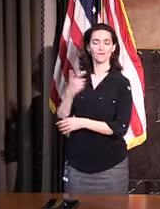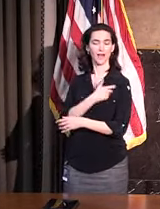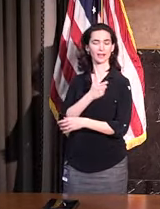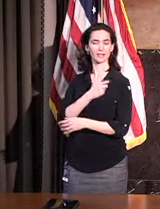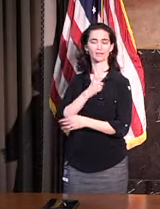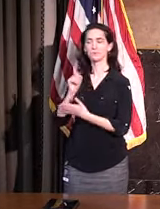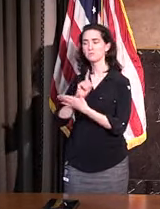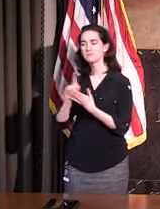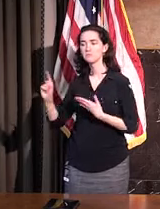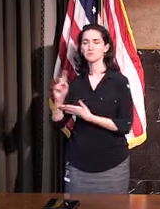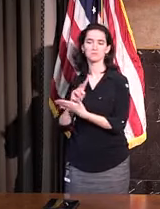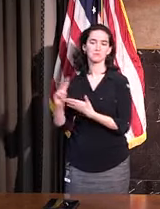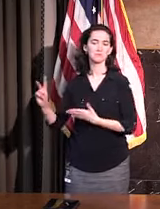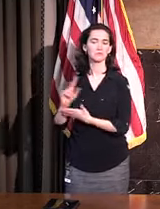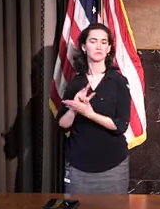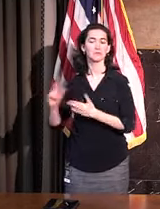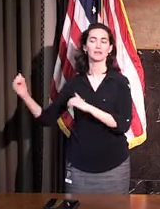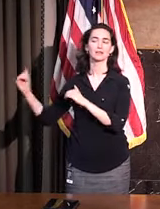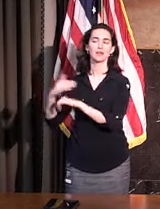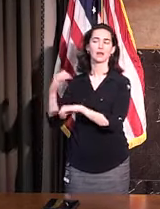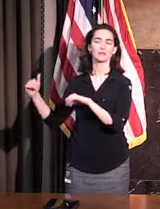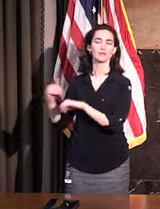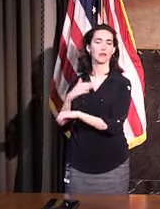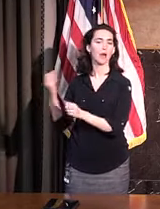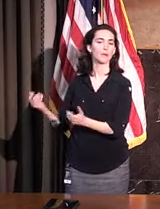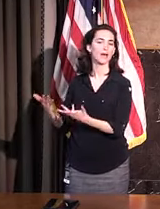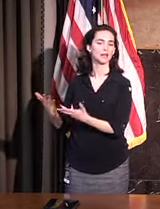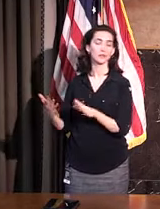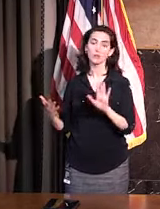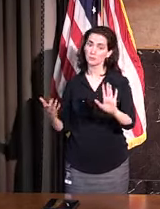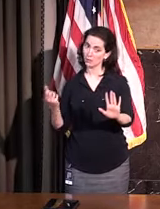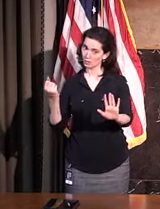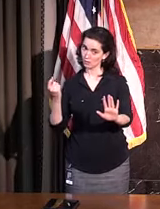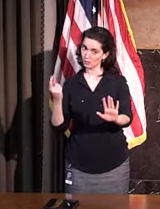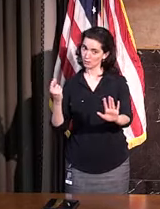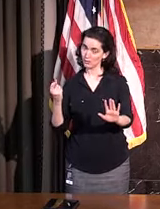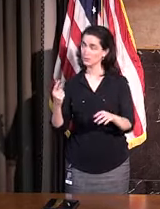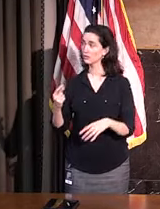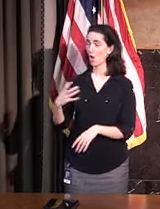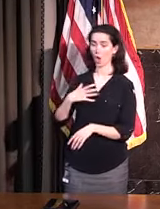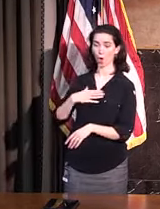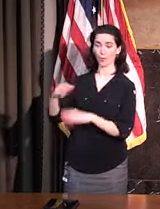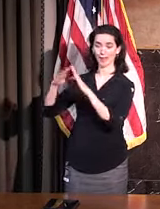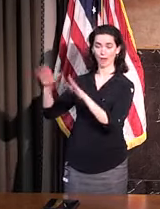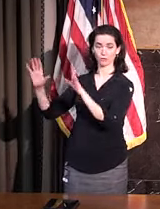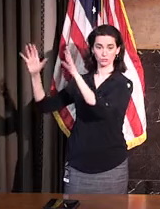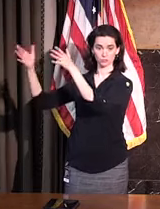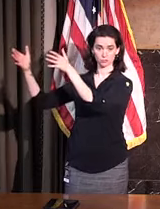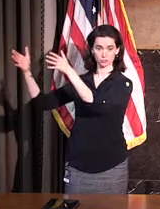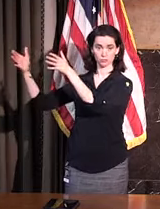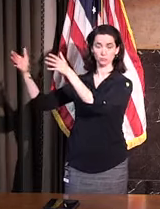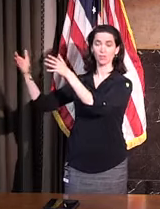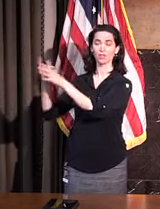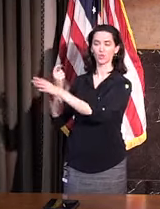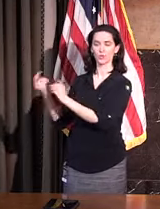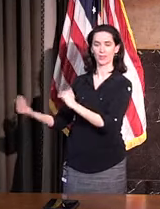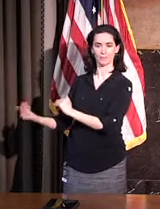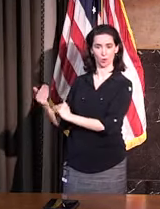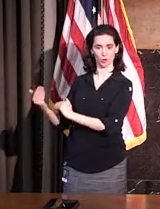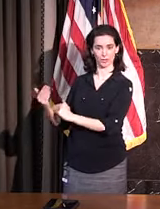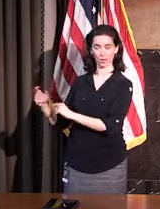the coming week, with the caveat that, as the governor mentioned, our call with the White House typically is Tuesday morning. It pushed